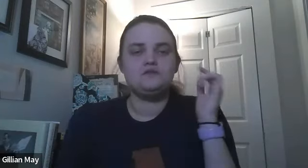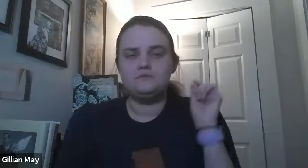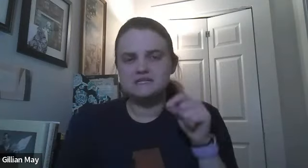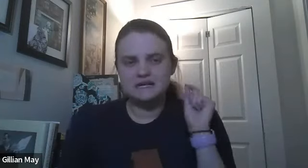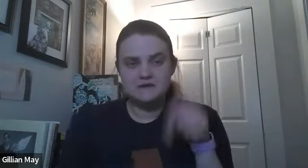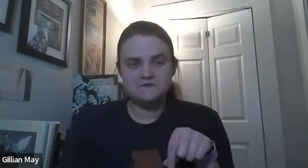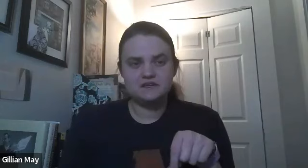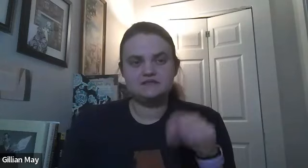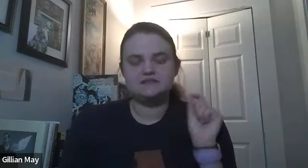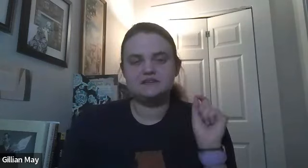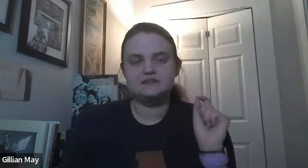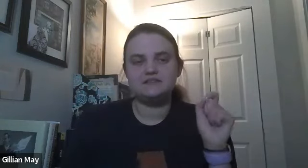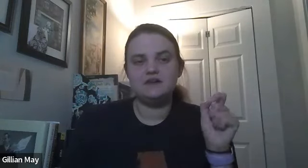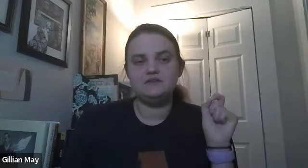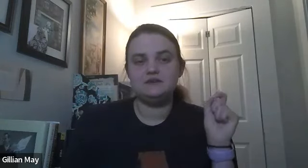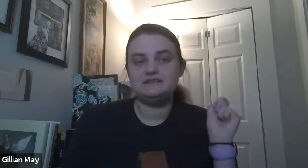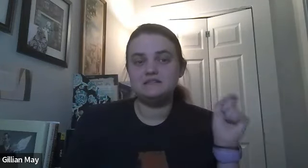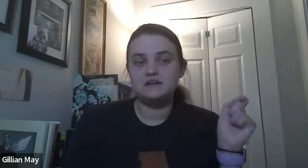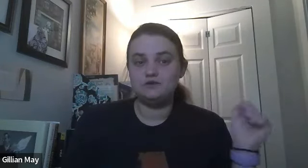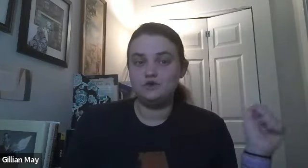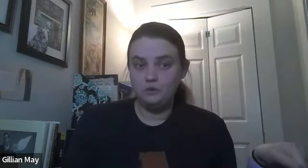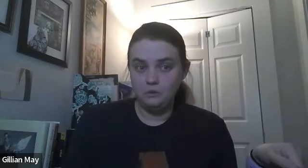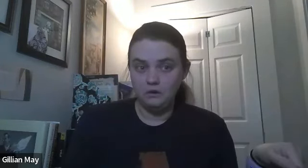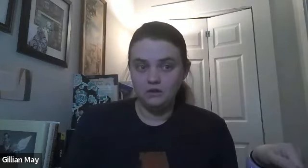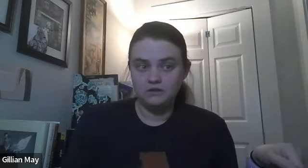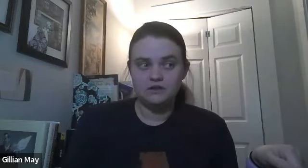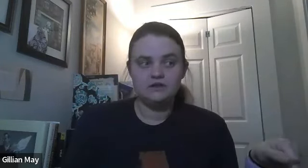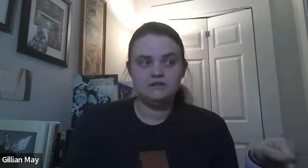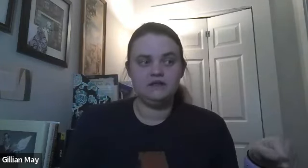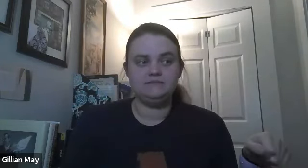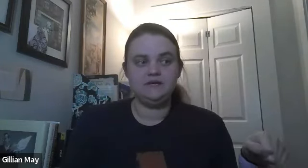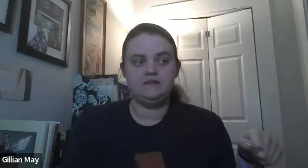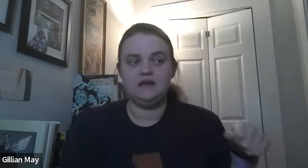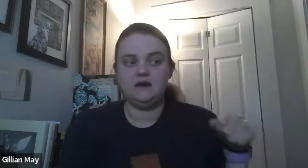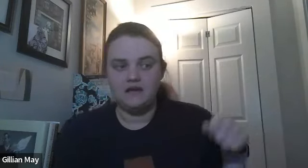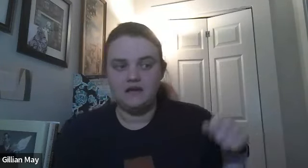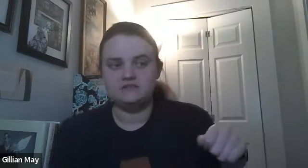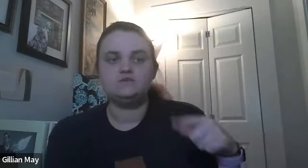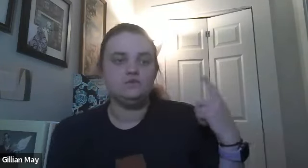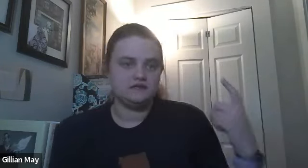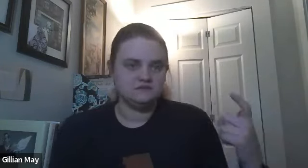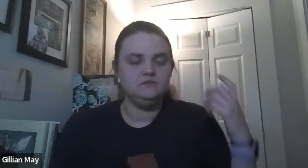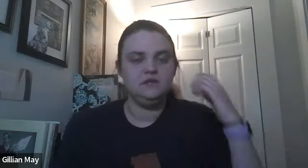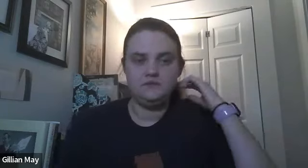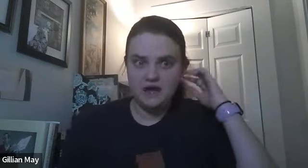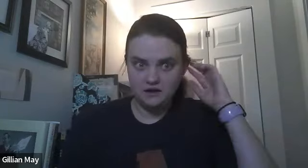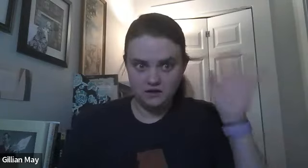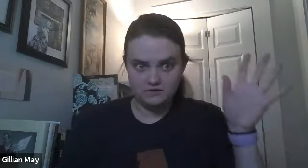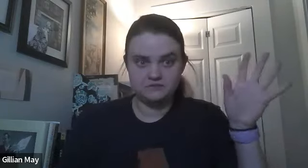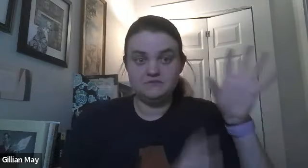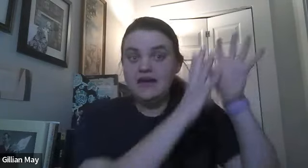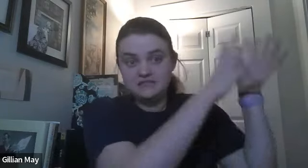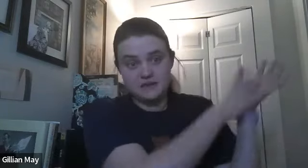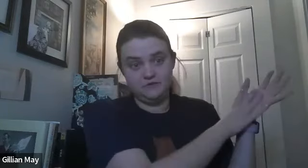The reason I emphasize is because that there is a sign for cool, like being like that's cool, that's, you know, that awesome, that type of